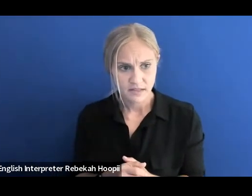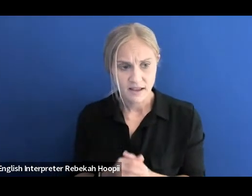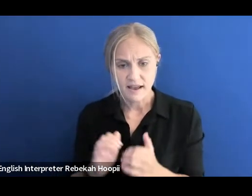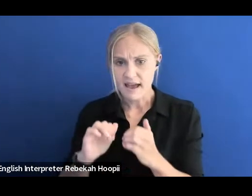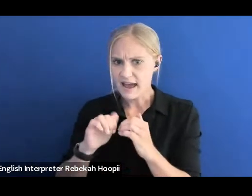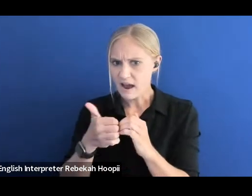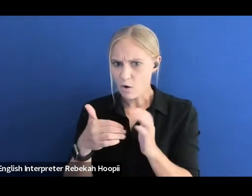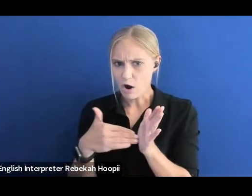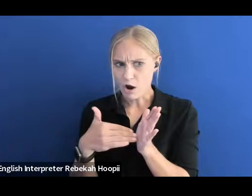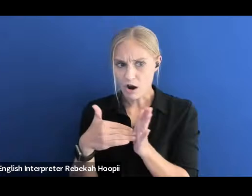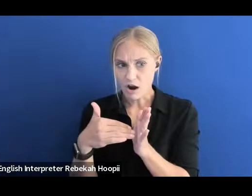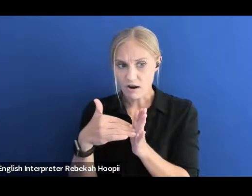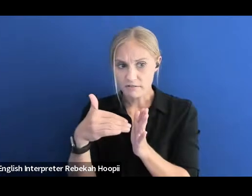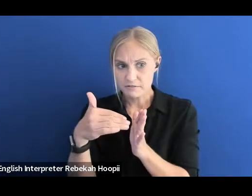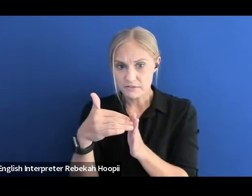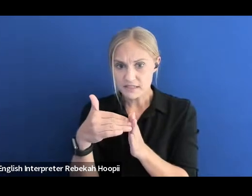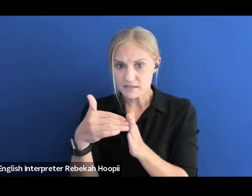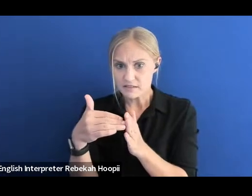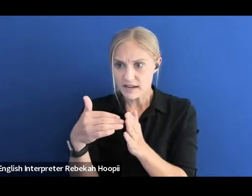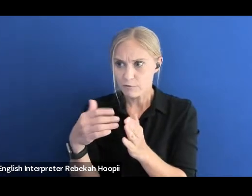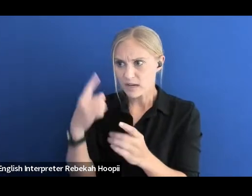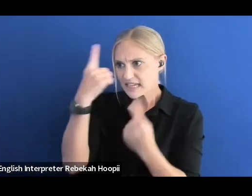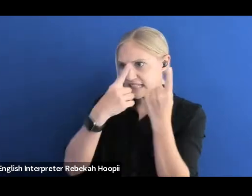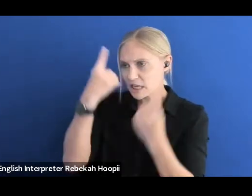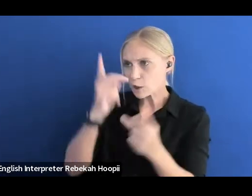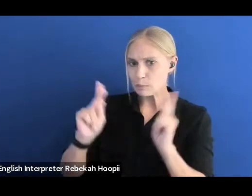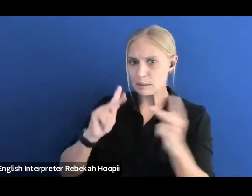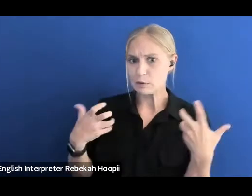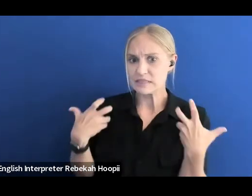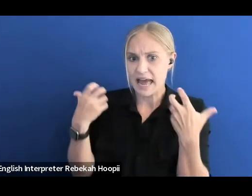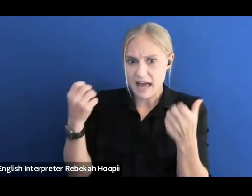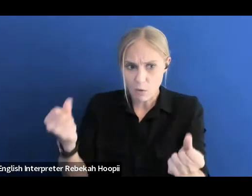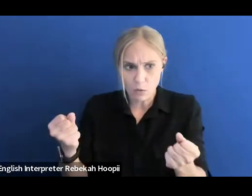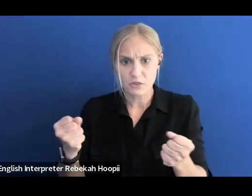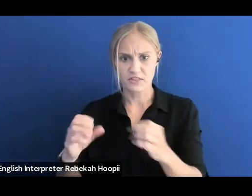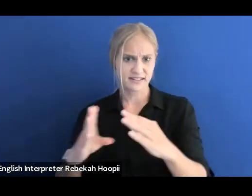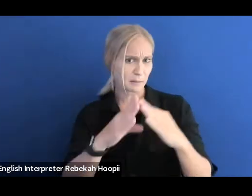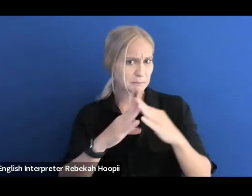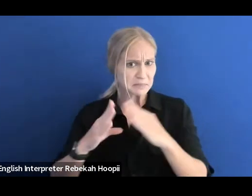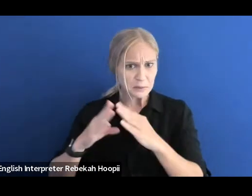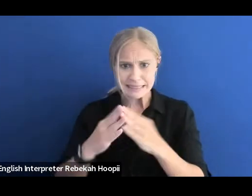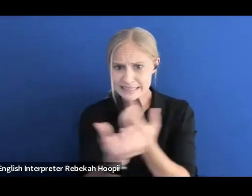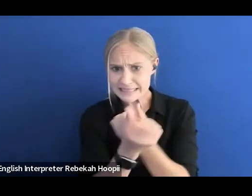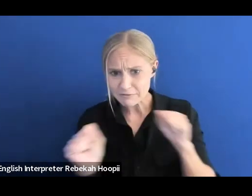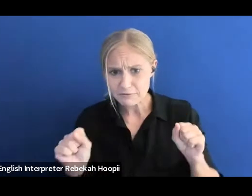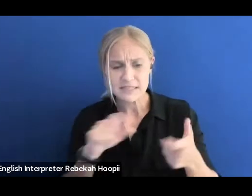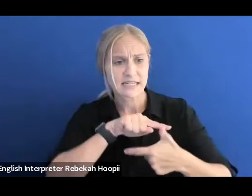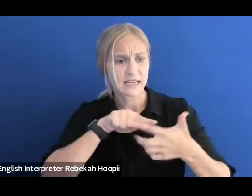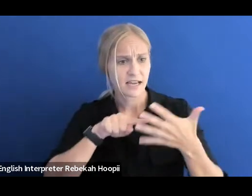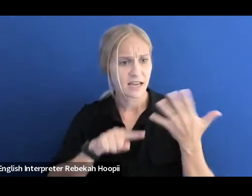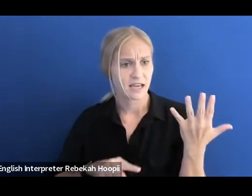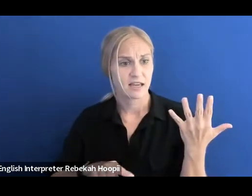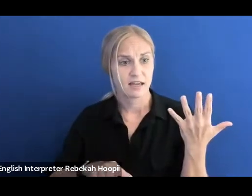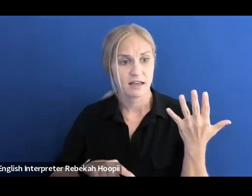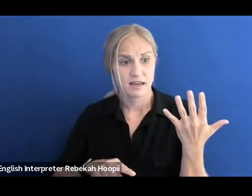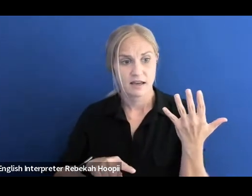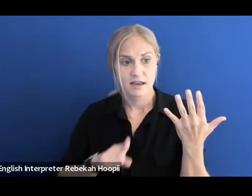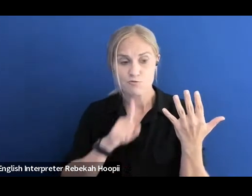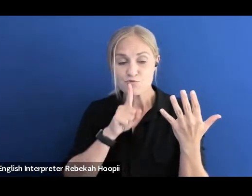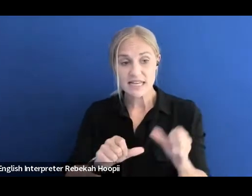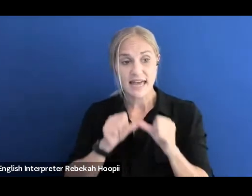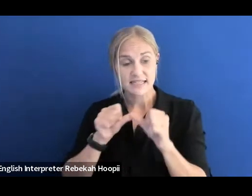effect on people's health, the welfare of our community, and the